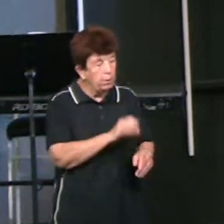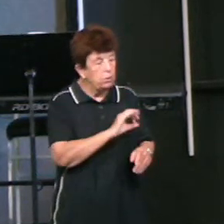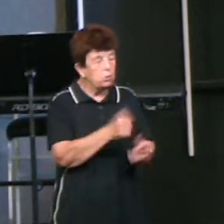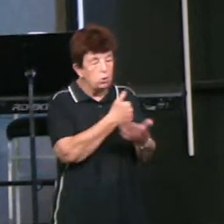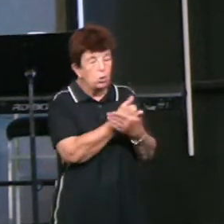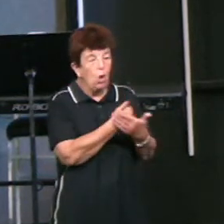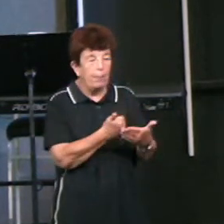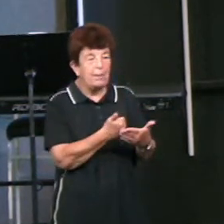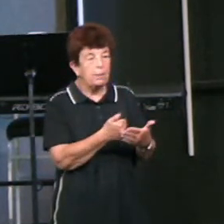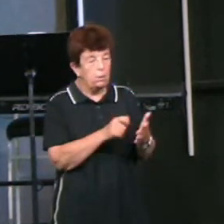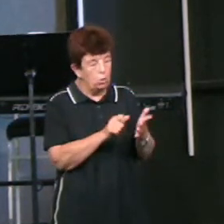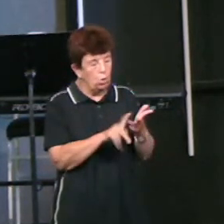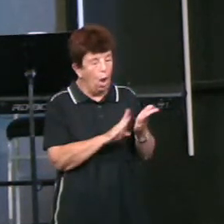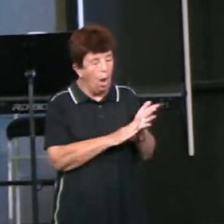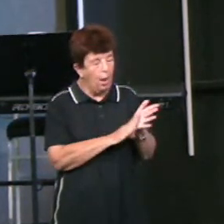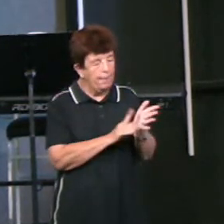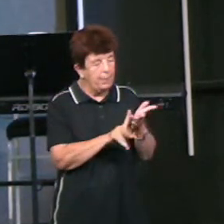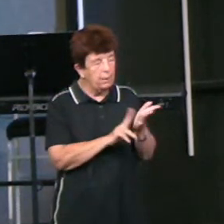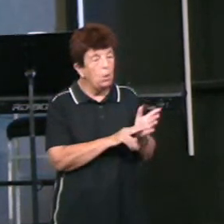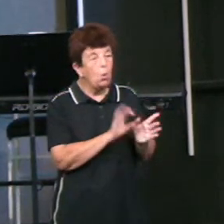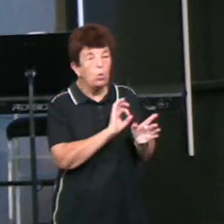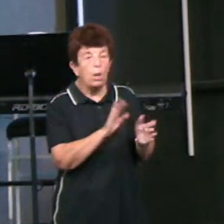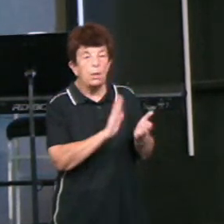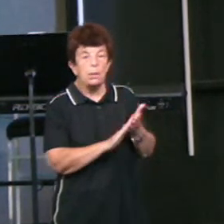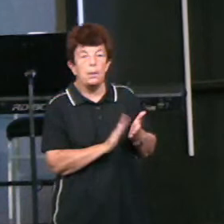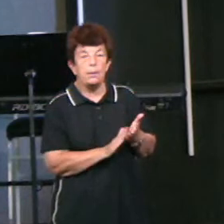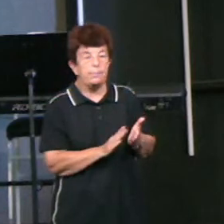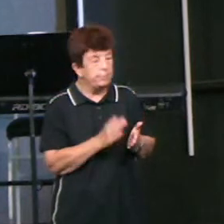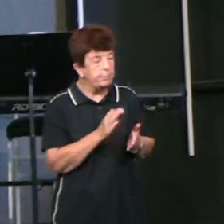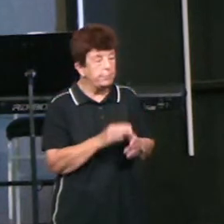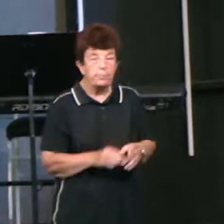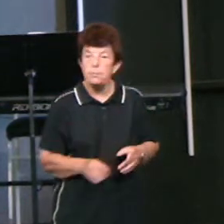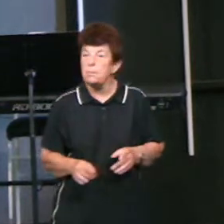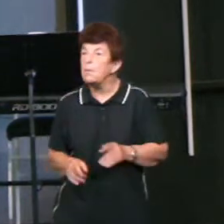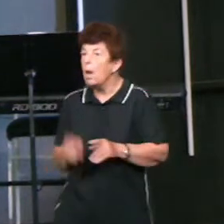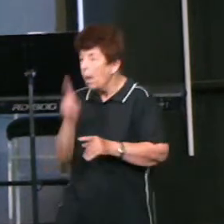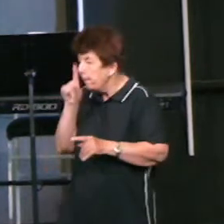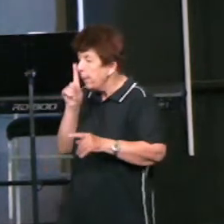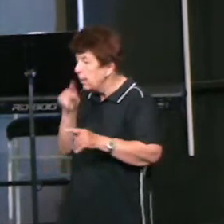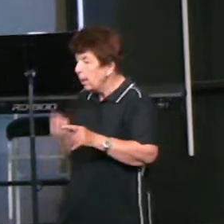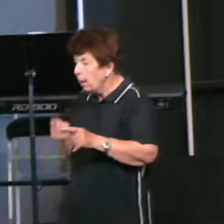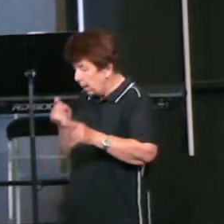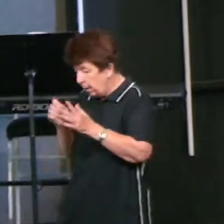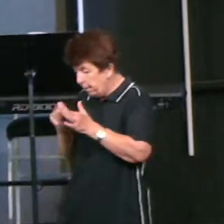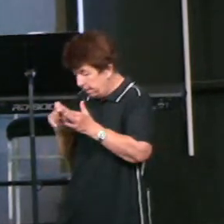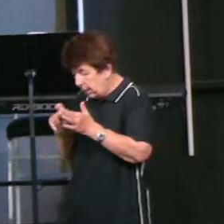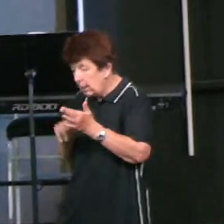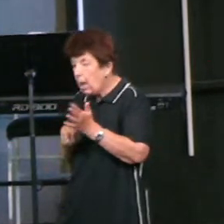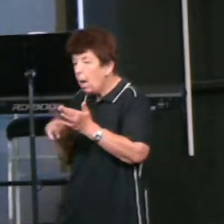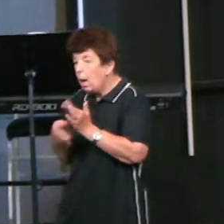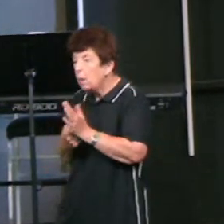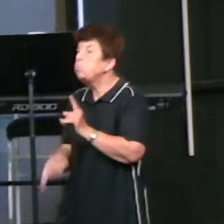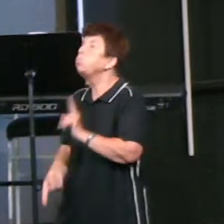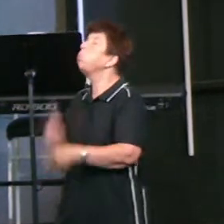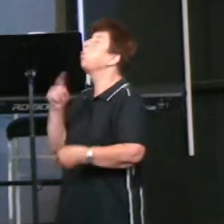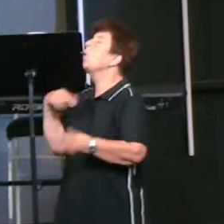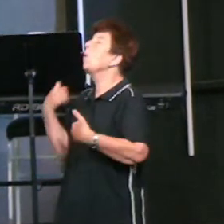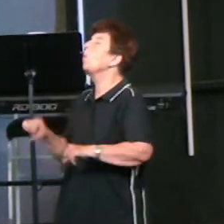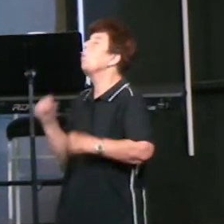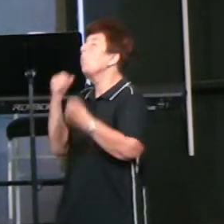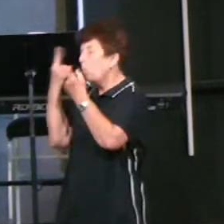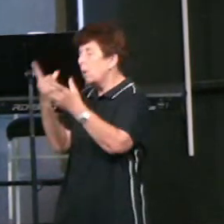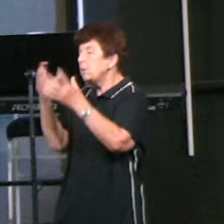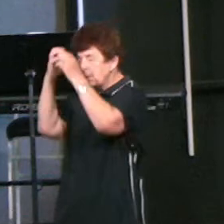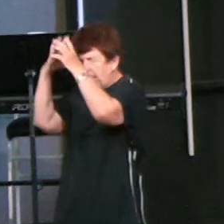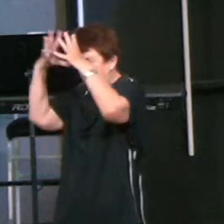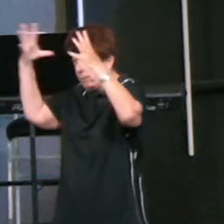common or unclean. Peter's grasping the vision. He's grasping